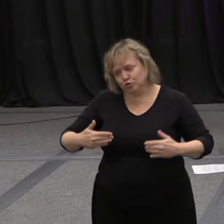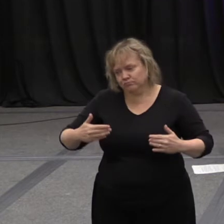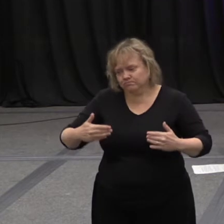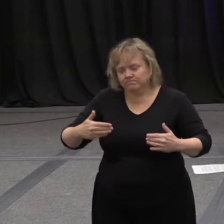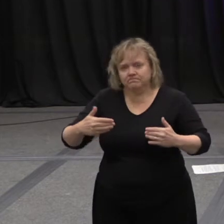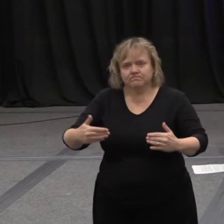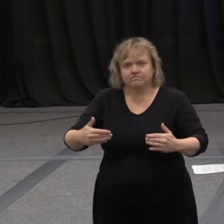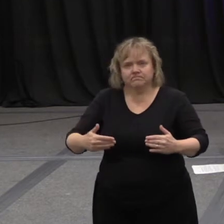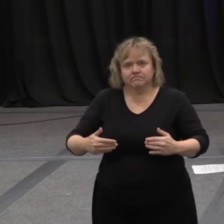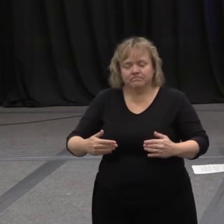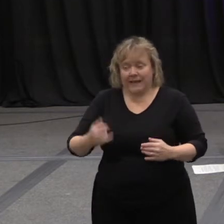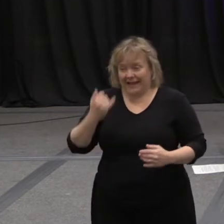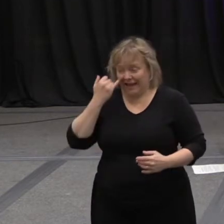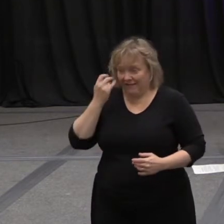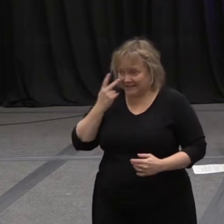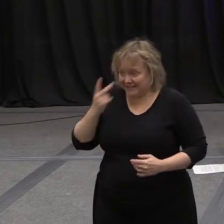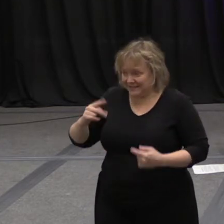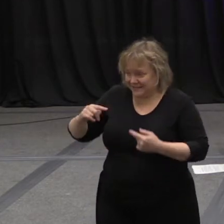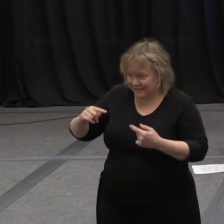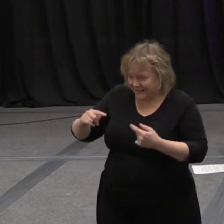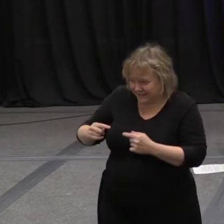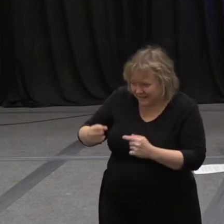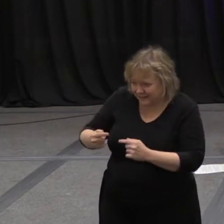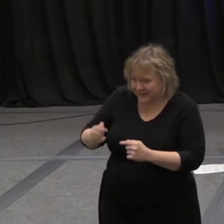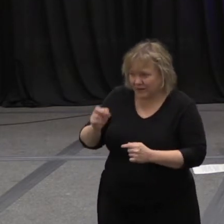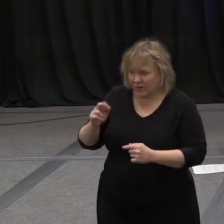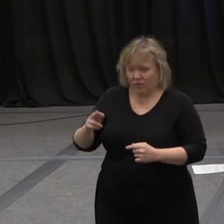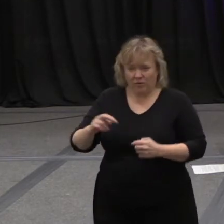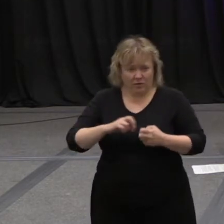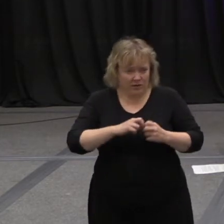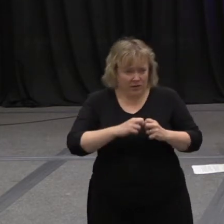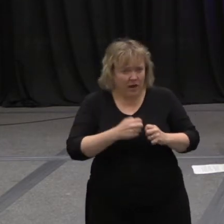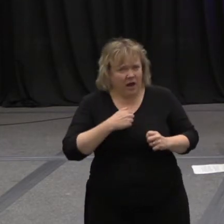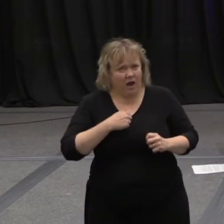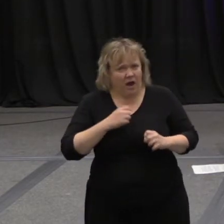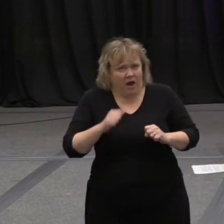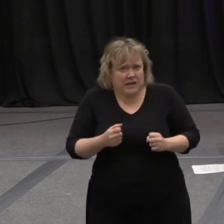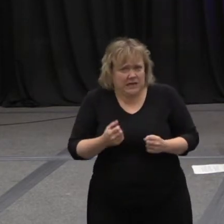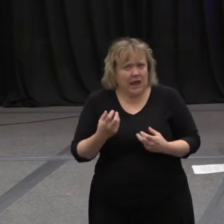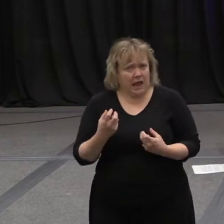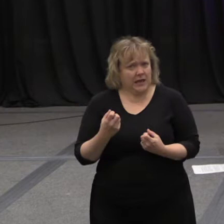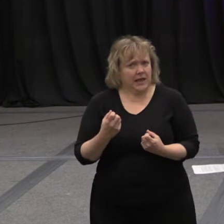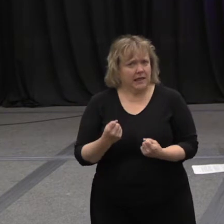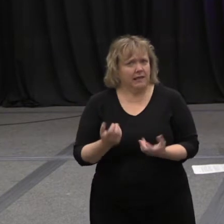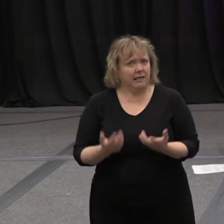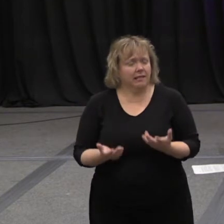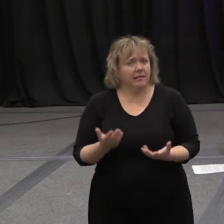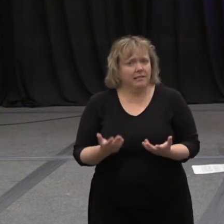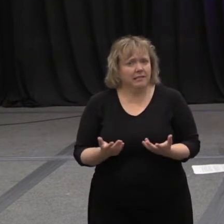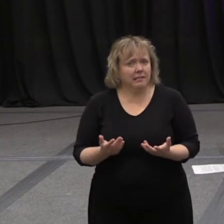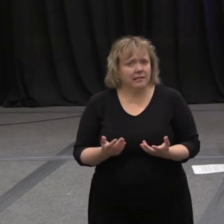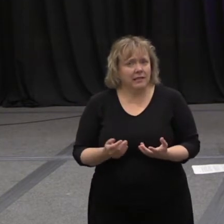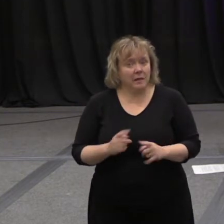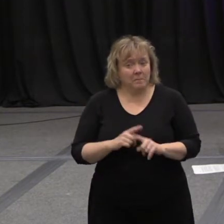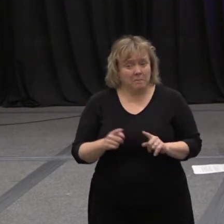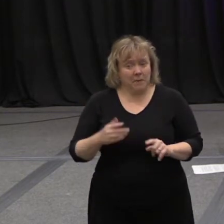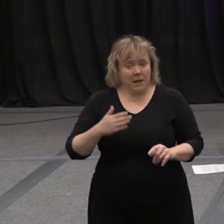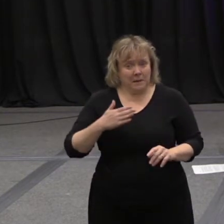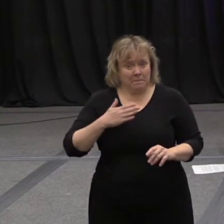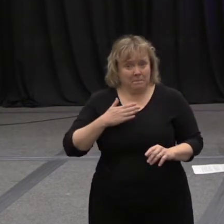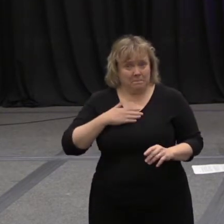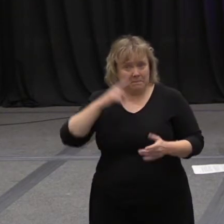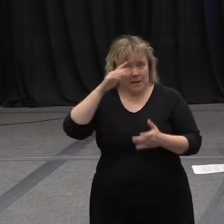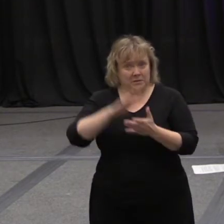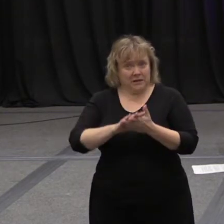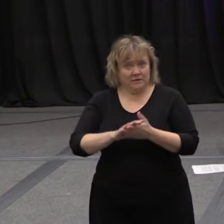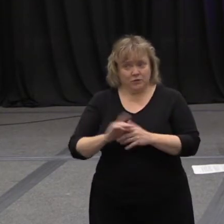harm where I can, and using the voice I have and the platform I have to do that. But I do believe that wherever we're going, it is all